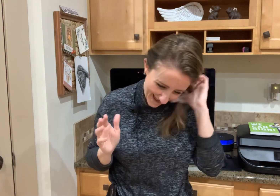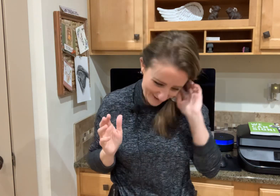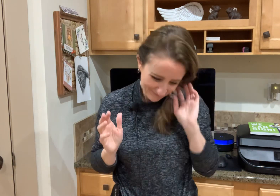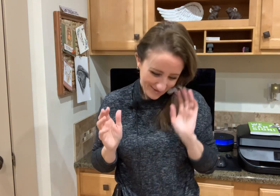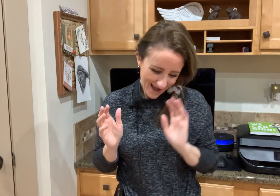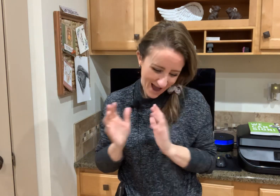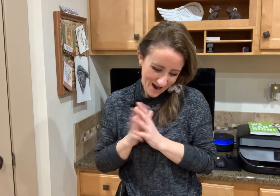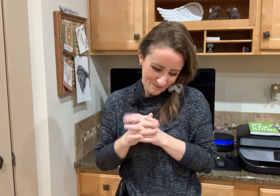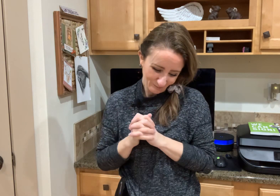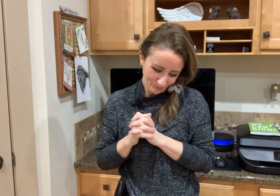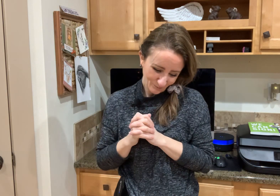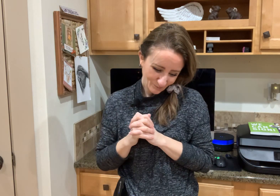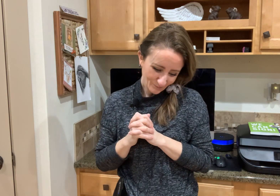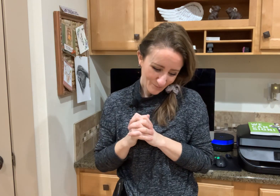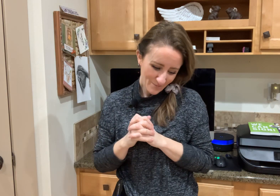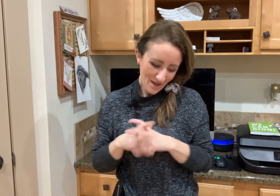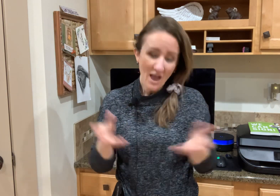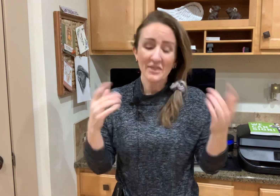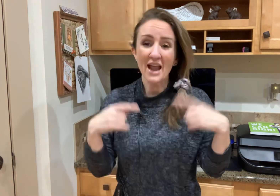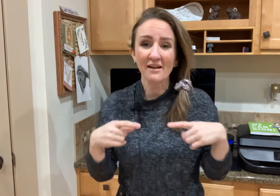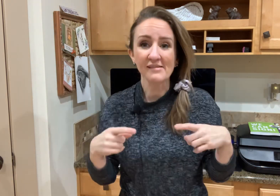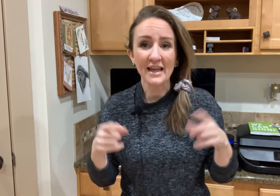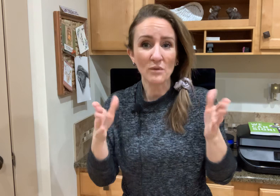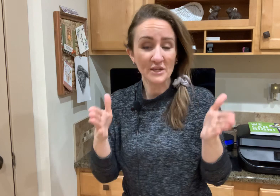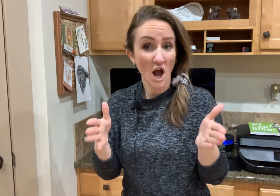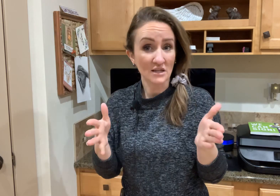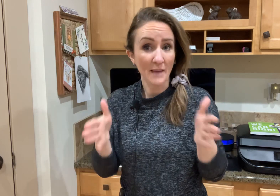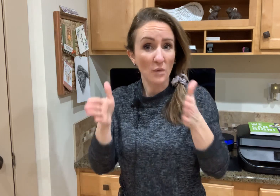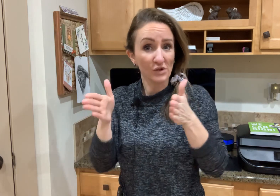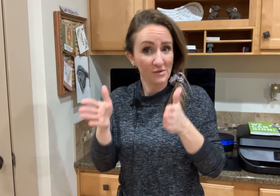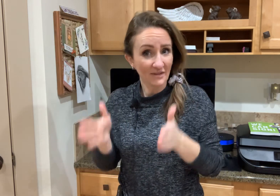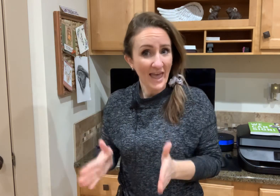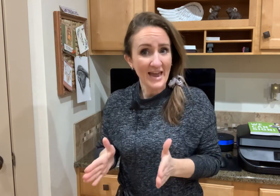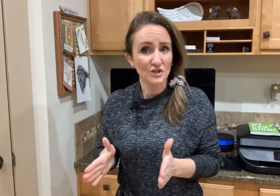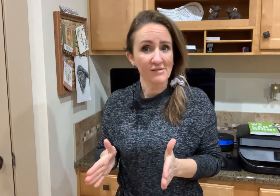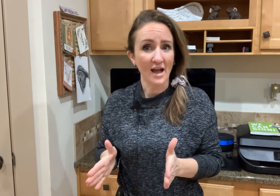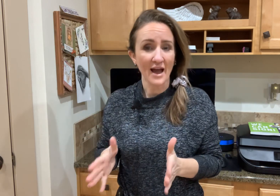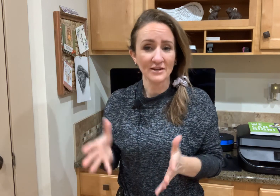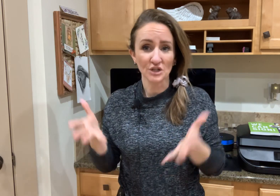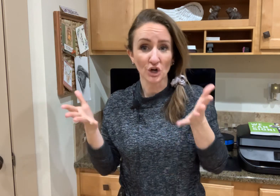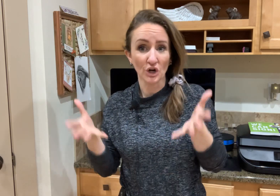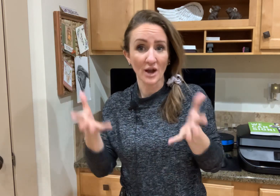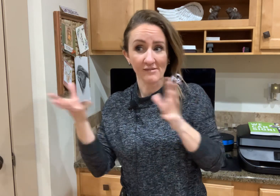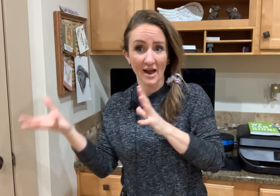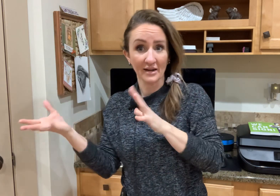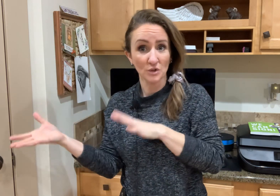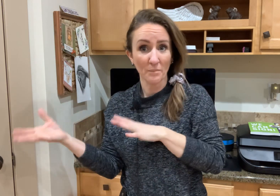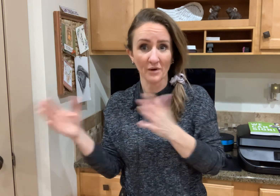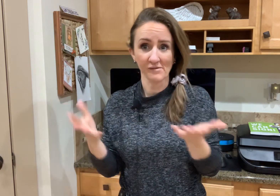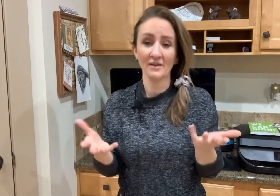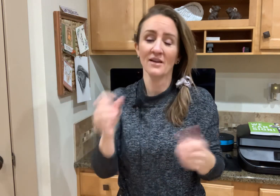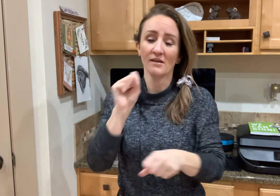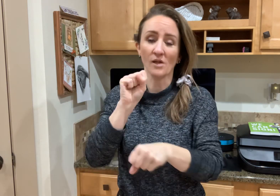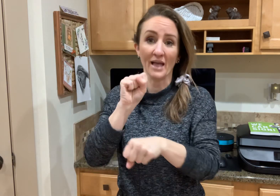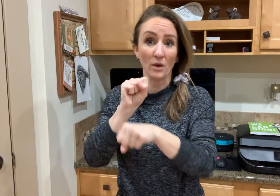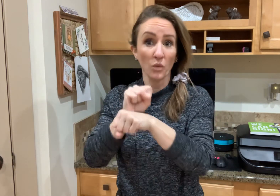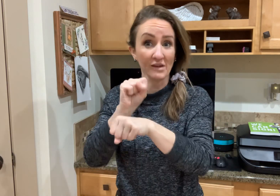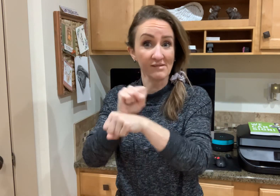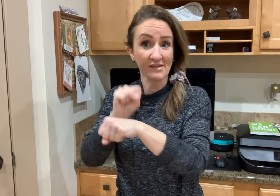Okay. The next thing we talked about was using the agent sign to turn a sign into a person. So like this is a sign